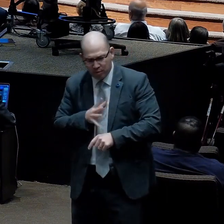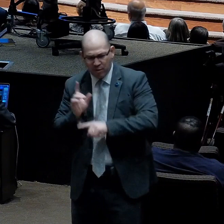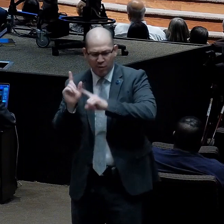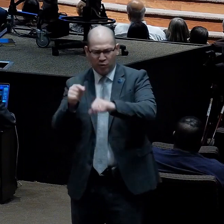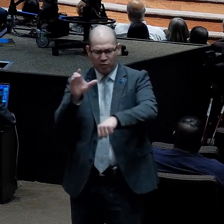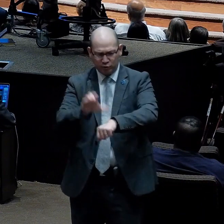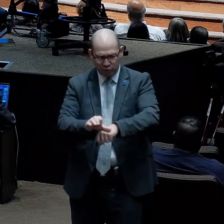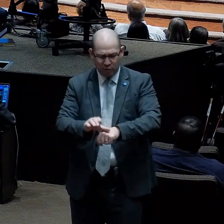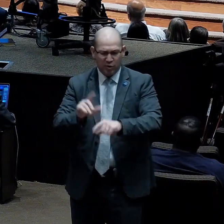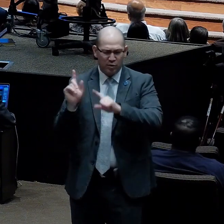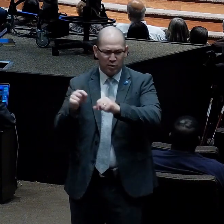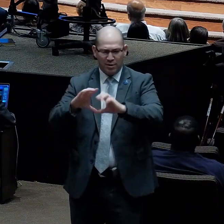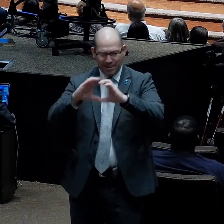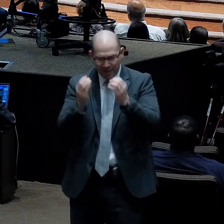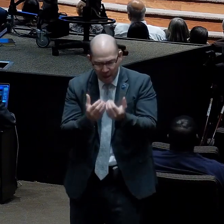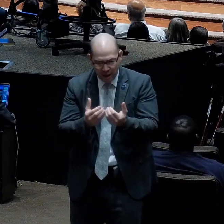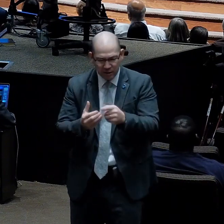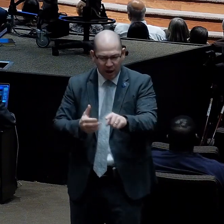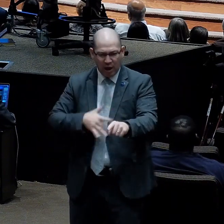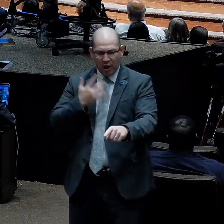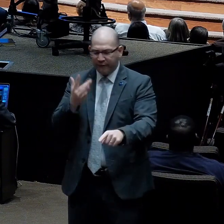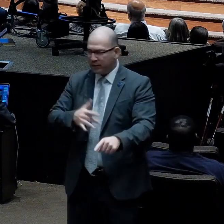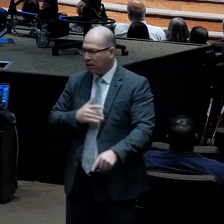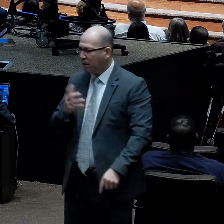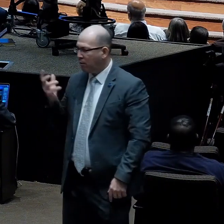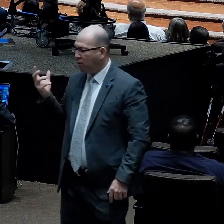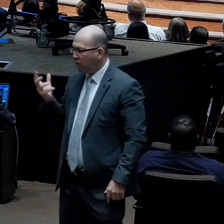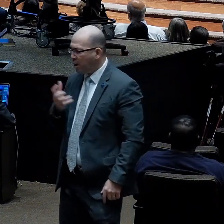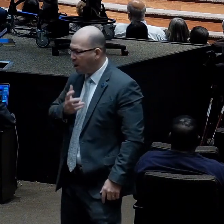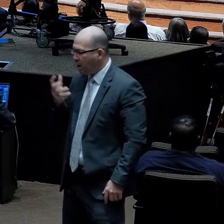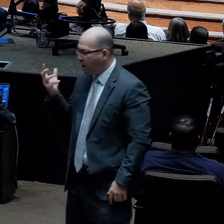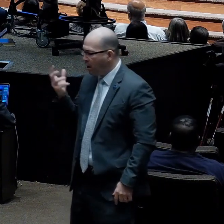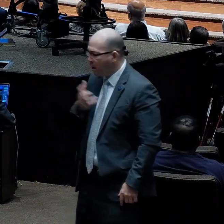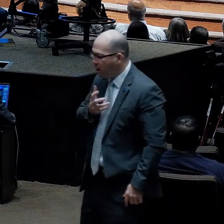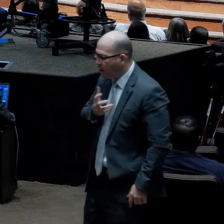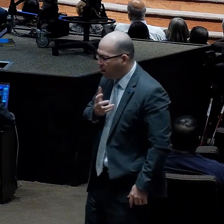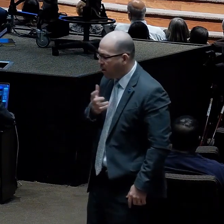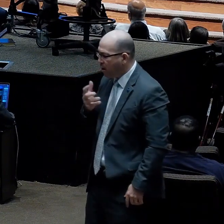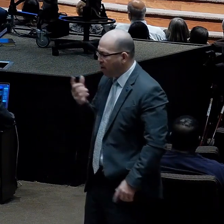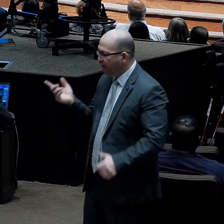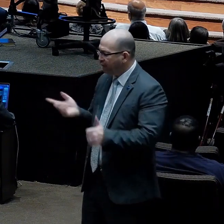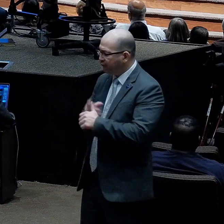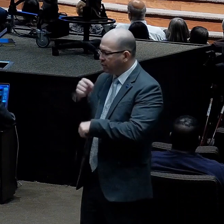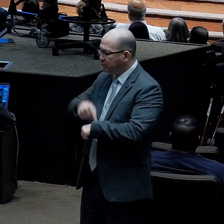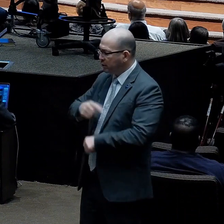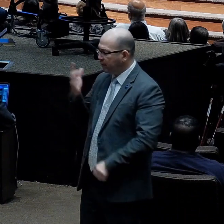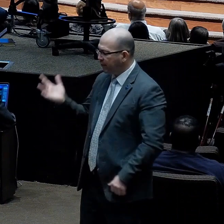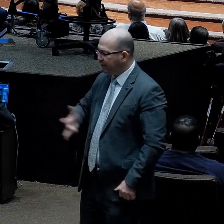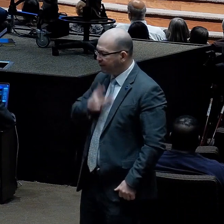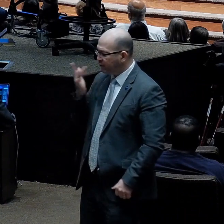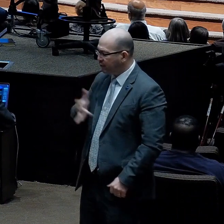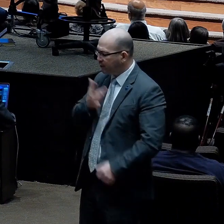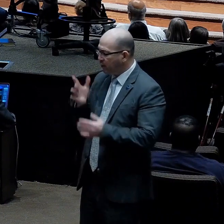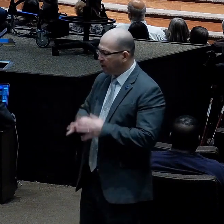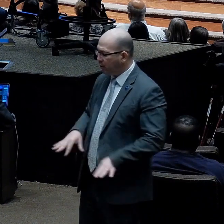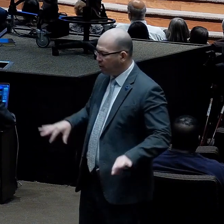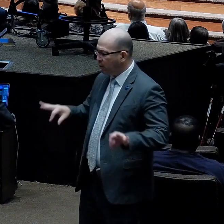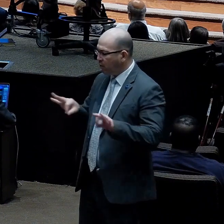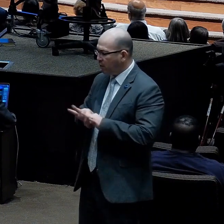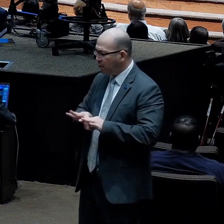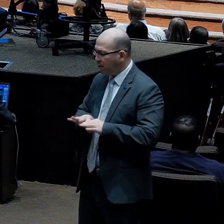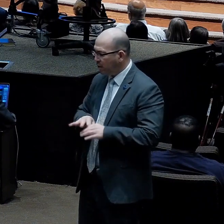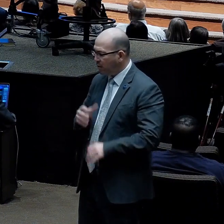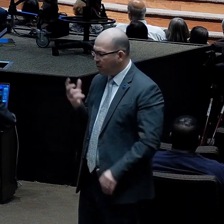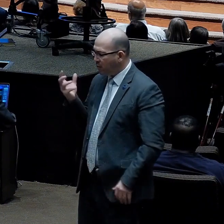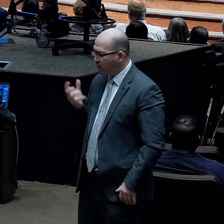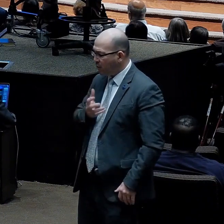counseling, and they felt like they were worthless in this world. And they begin to find that when you're saved,